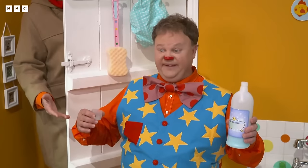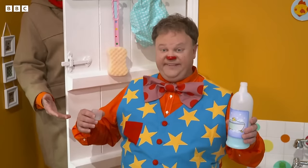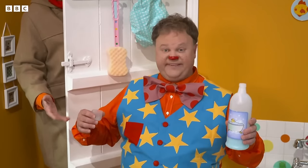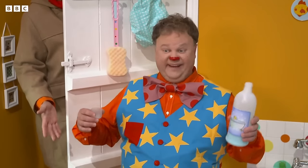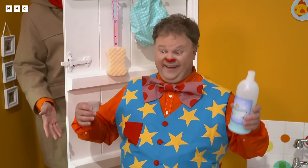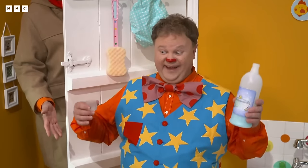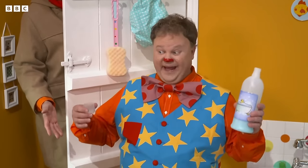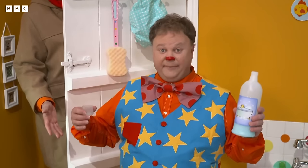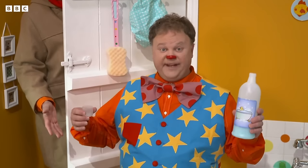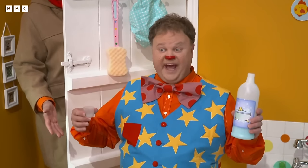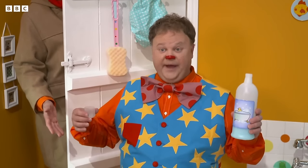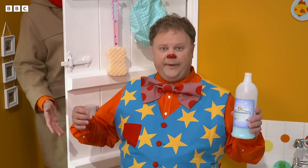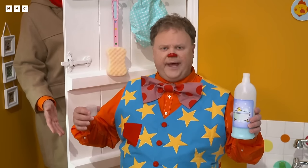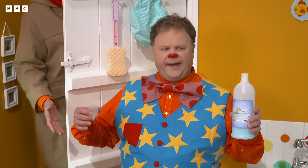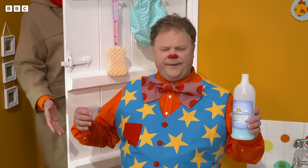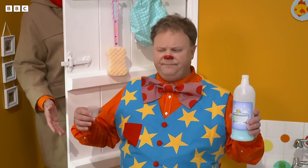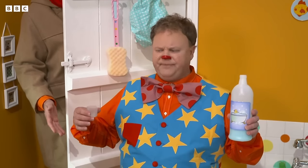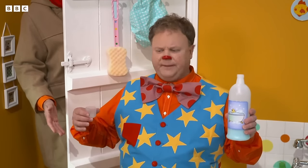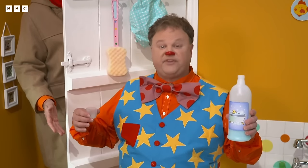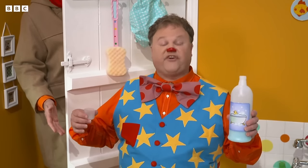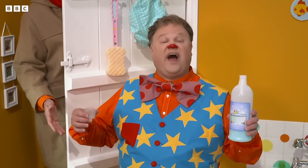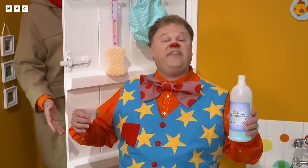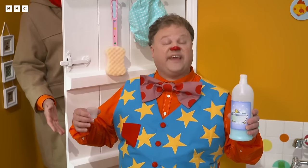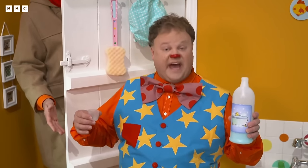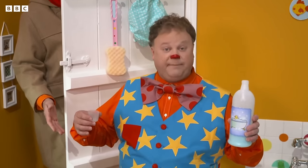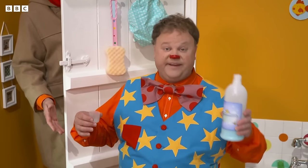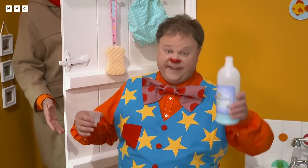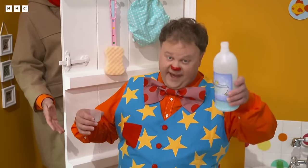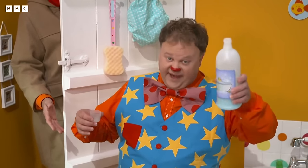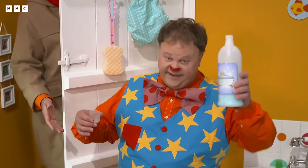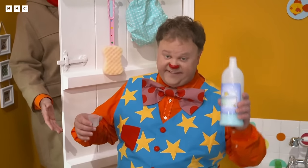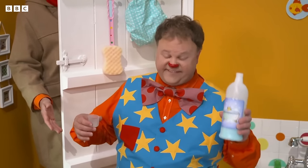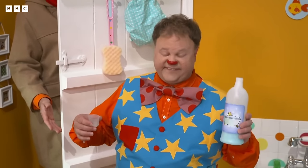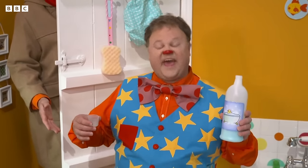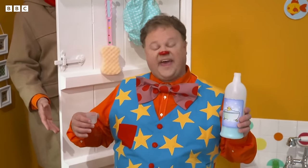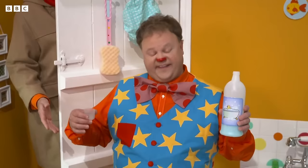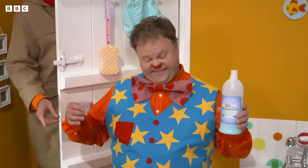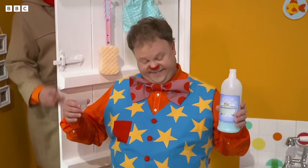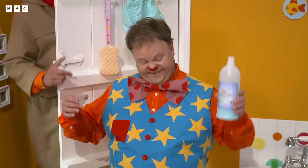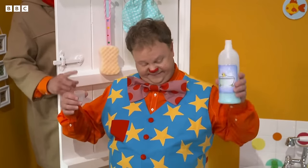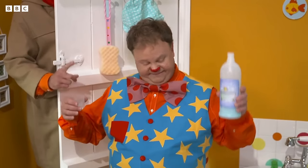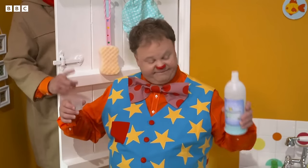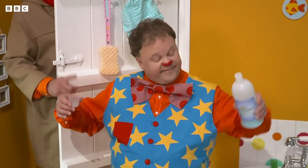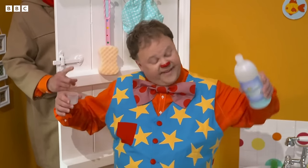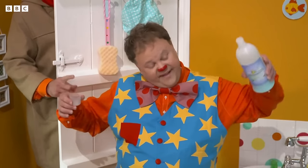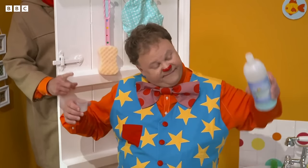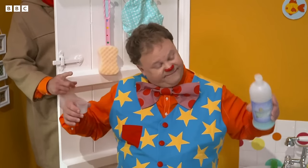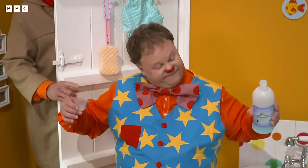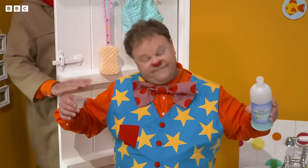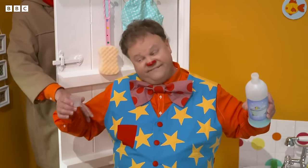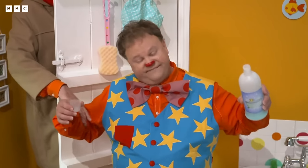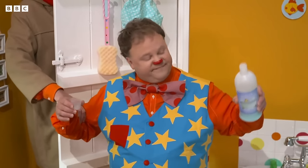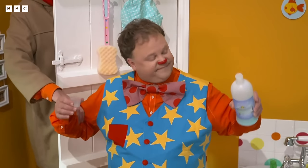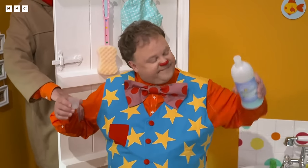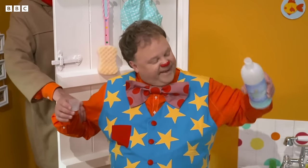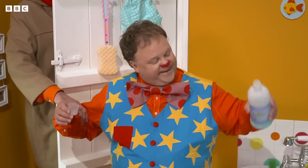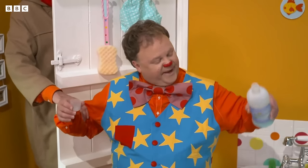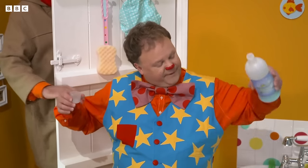slippers? I don't know. Try the cupboard under the stairs. Oh, yeah, good idea. No